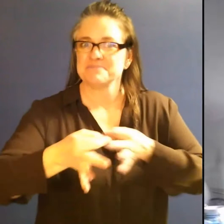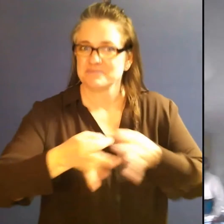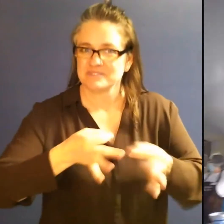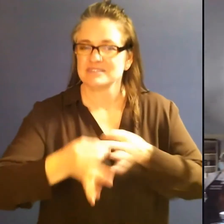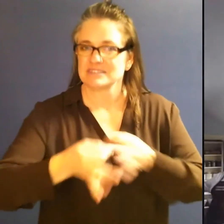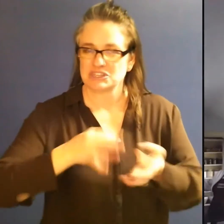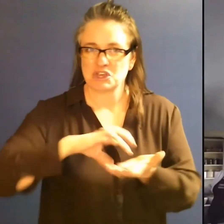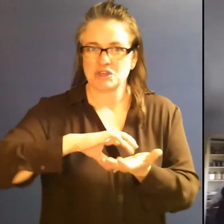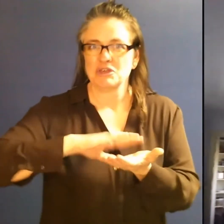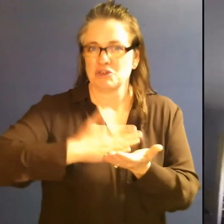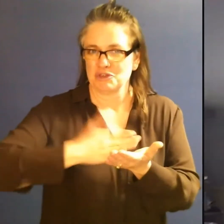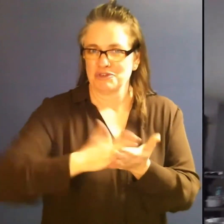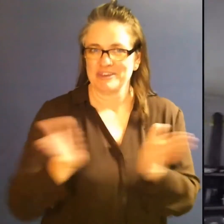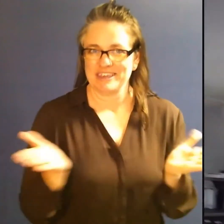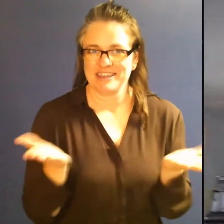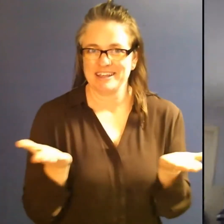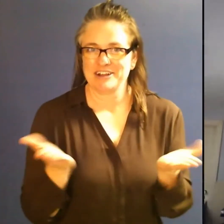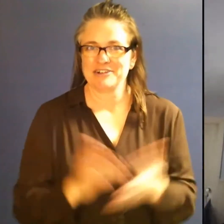house.